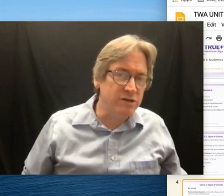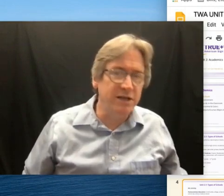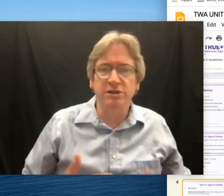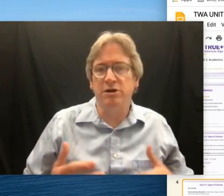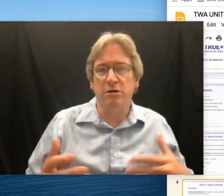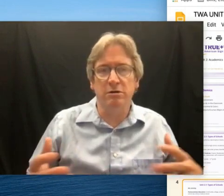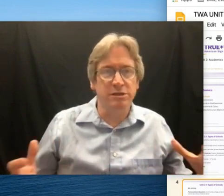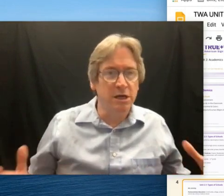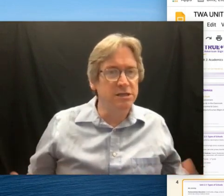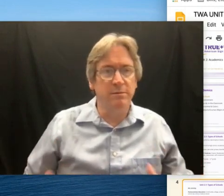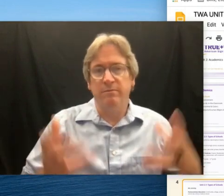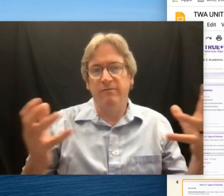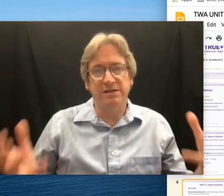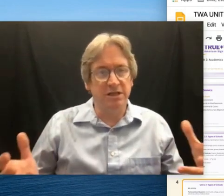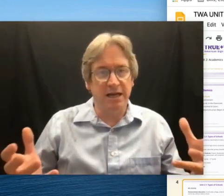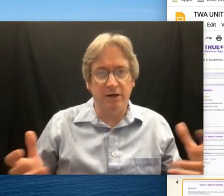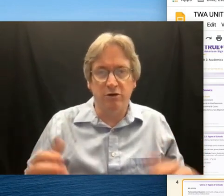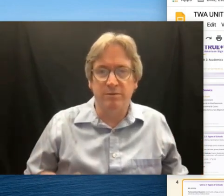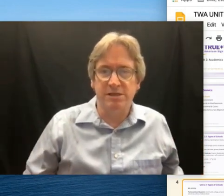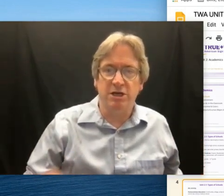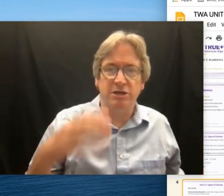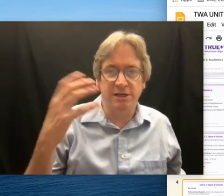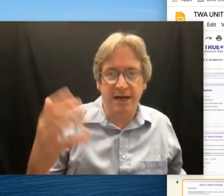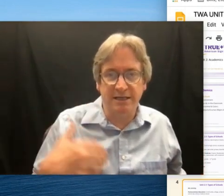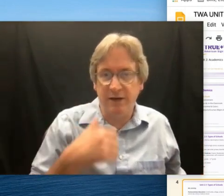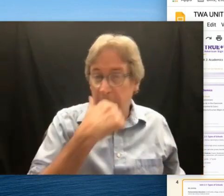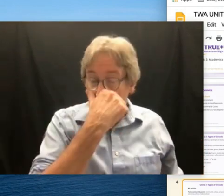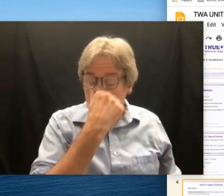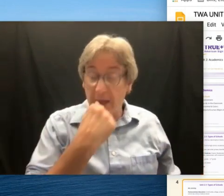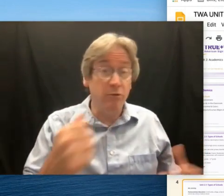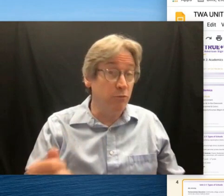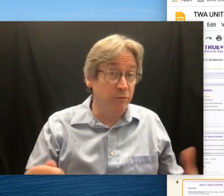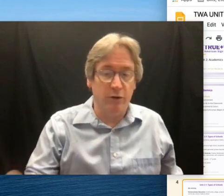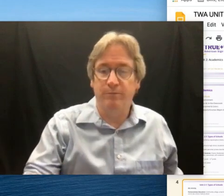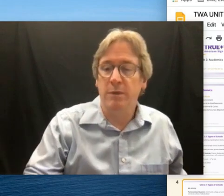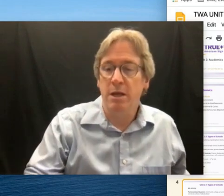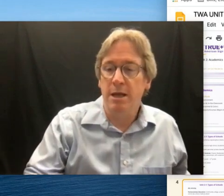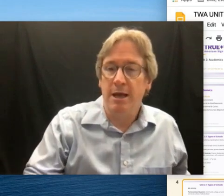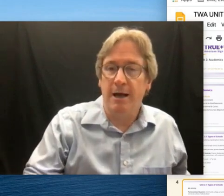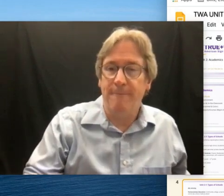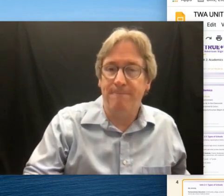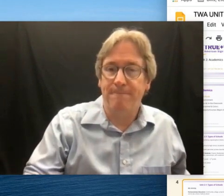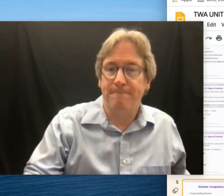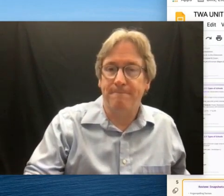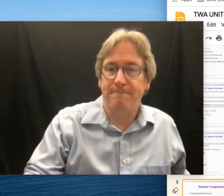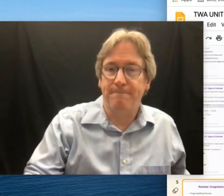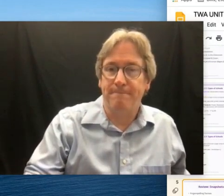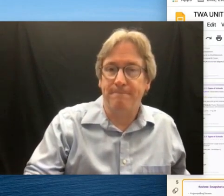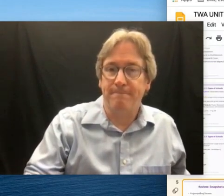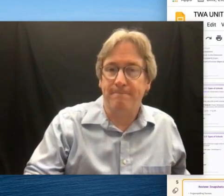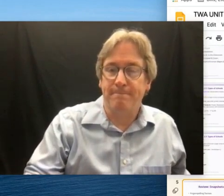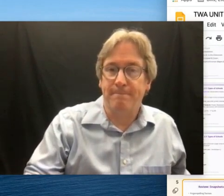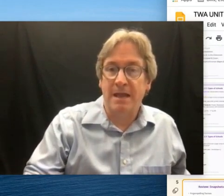More conversation starters, some facilitating group discussions and activity, and then review.